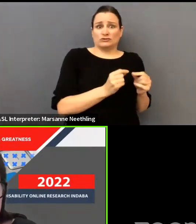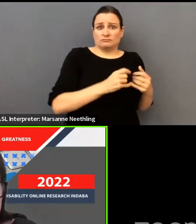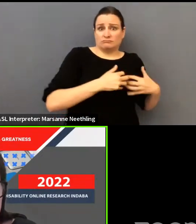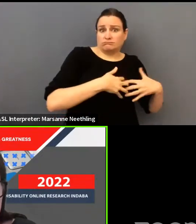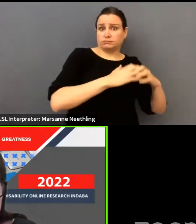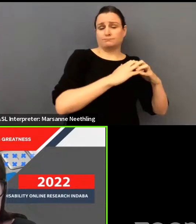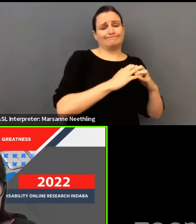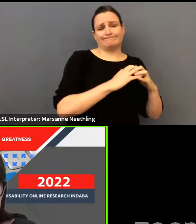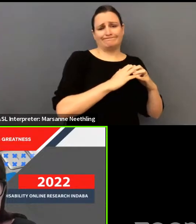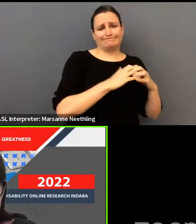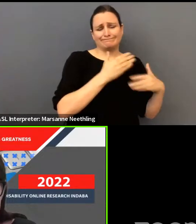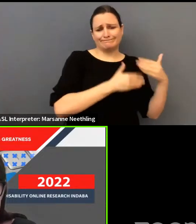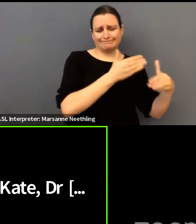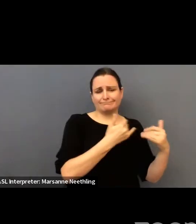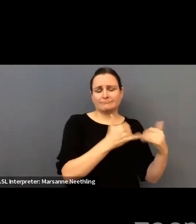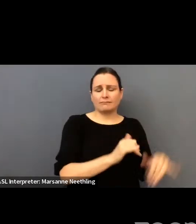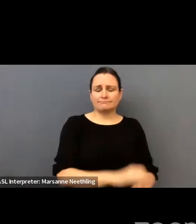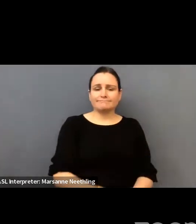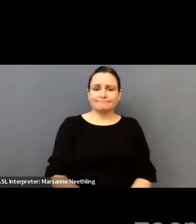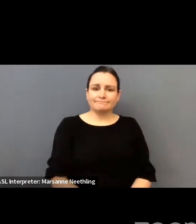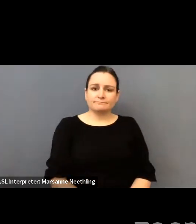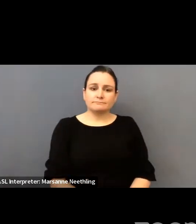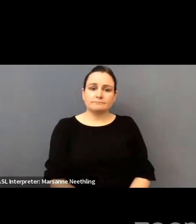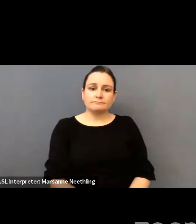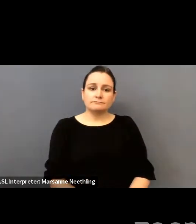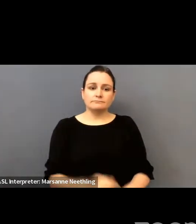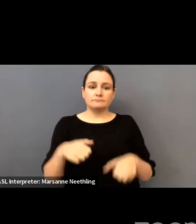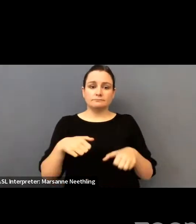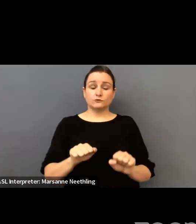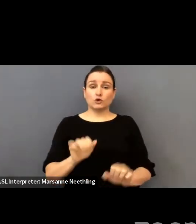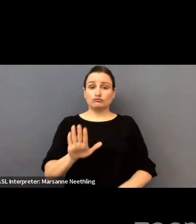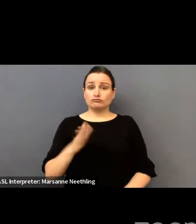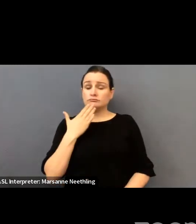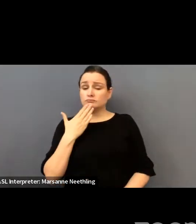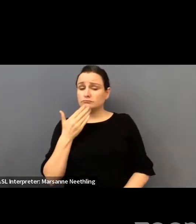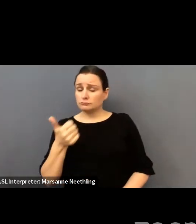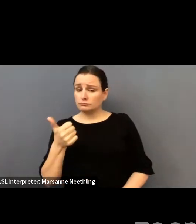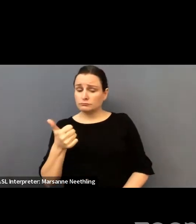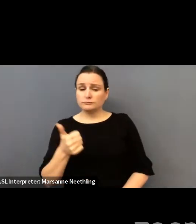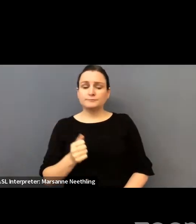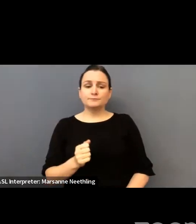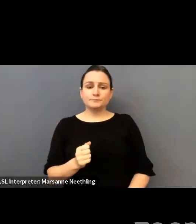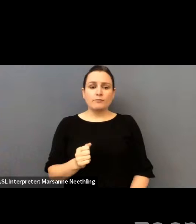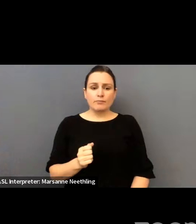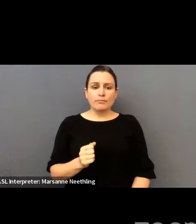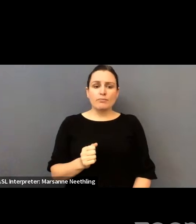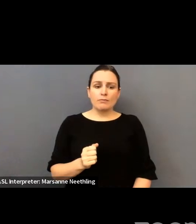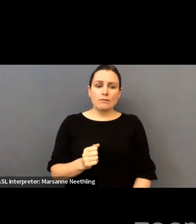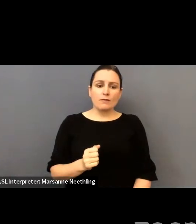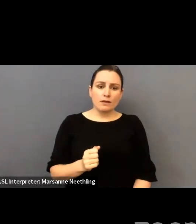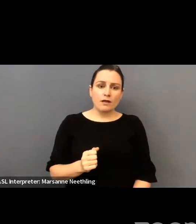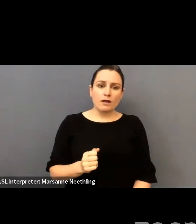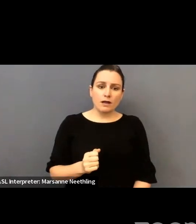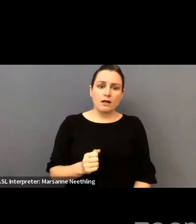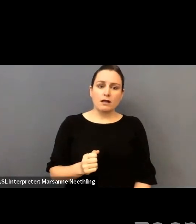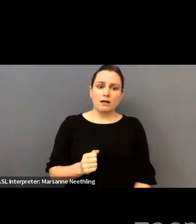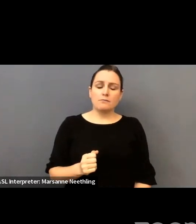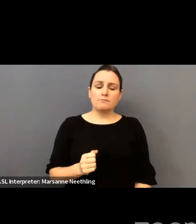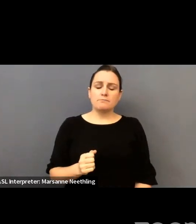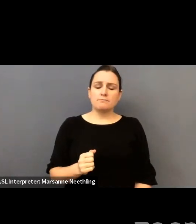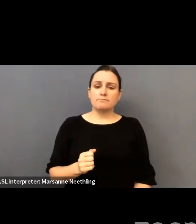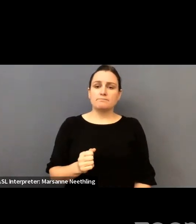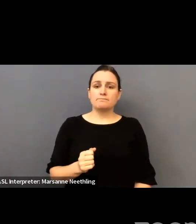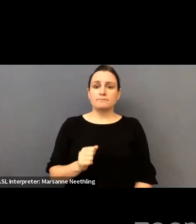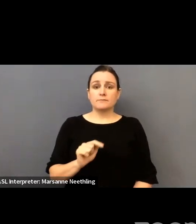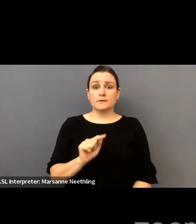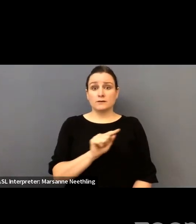Right. Thank you for that. I think, as I was listening to the speakers, I was trying to